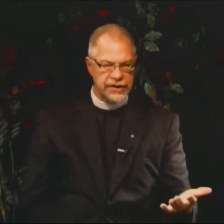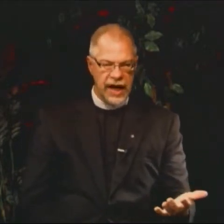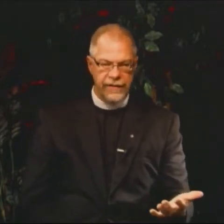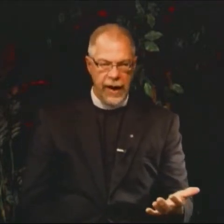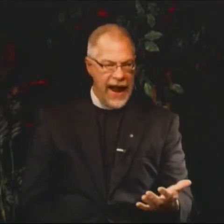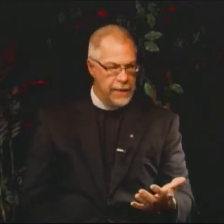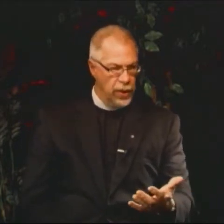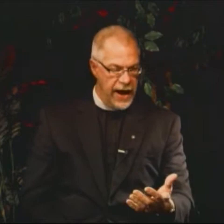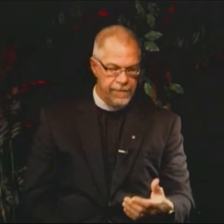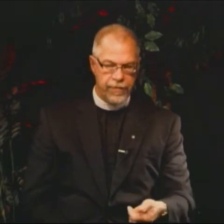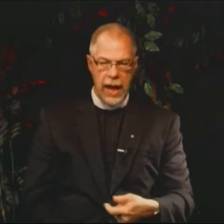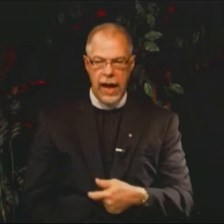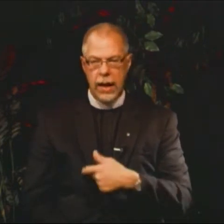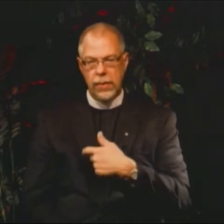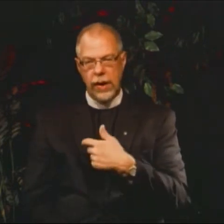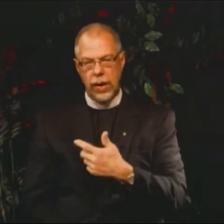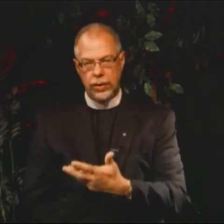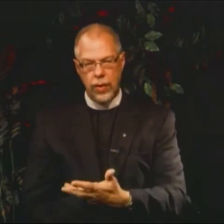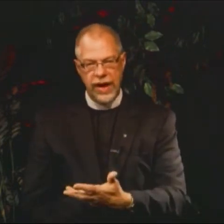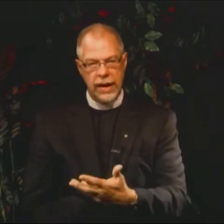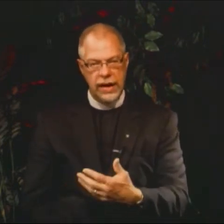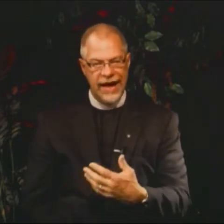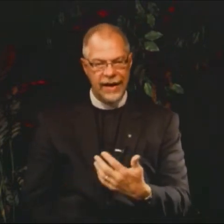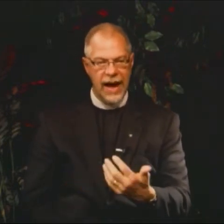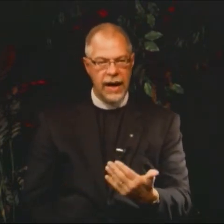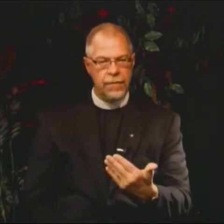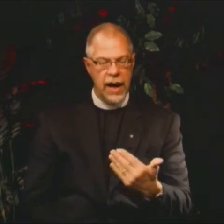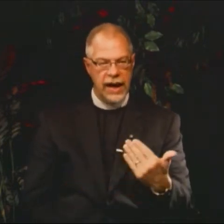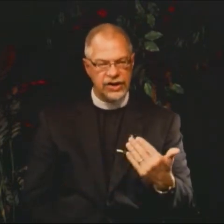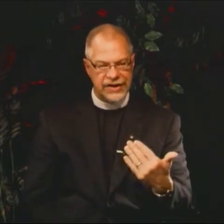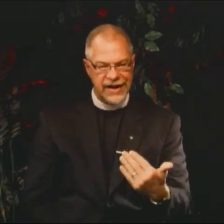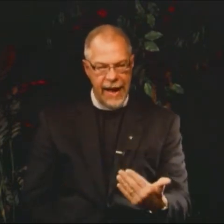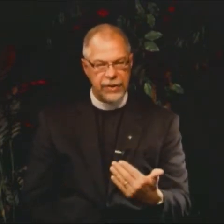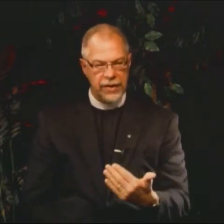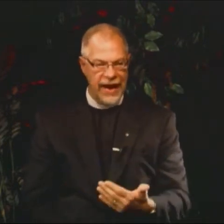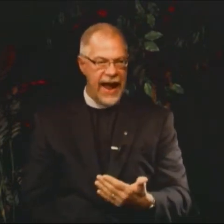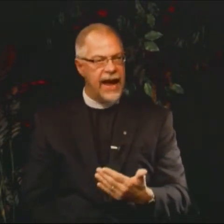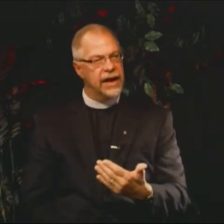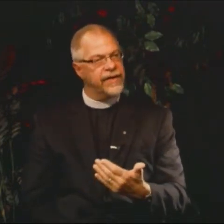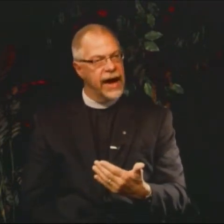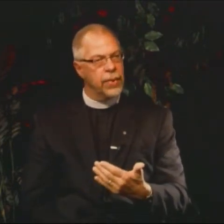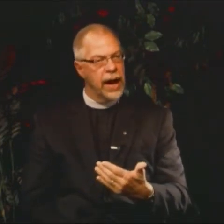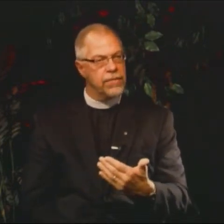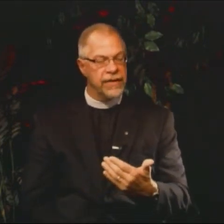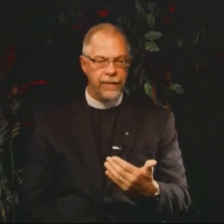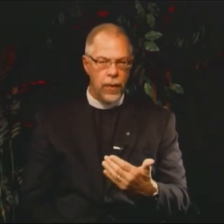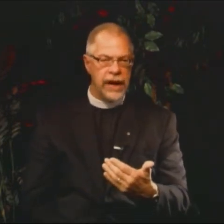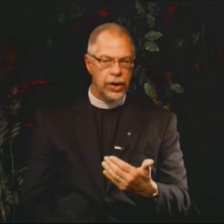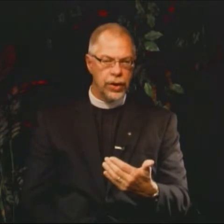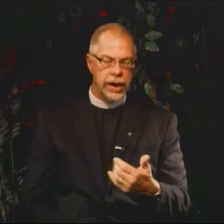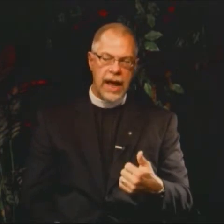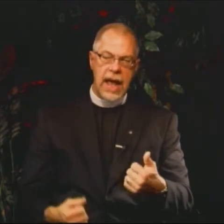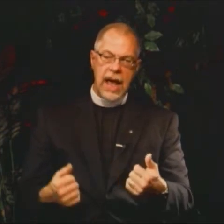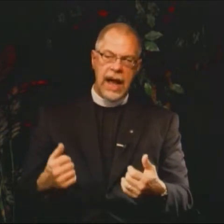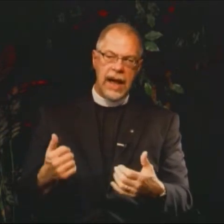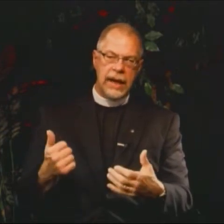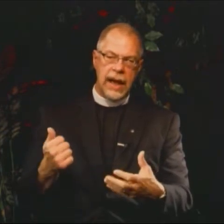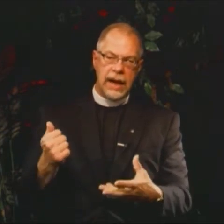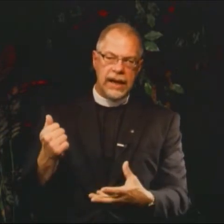for Abraham. We all know that God stopped the hand of Abraham before he could kill